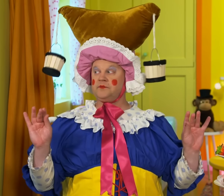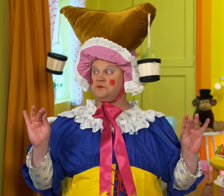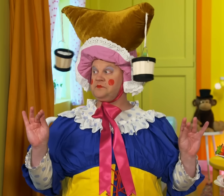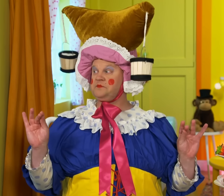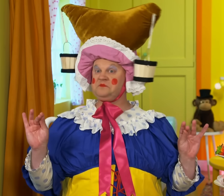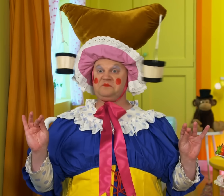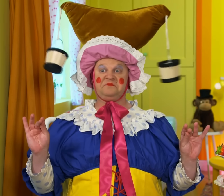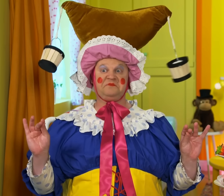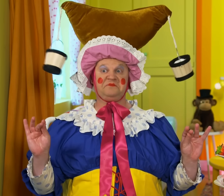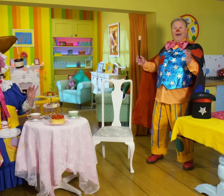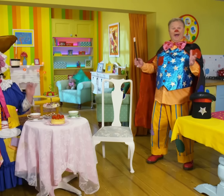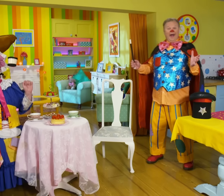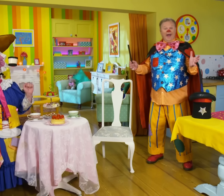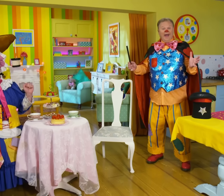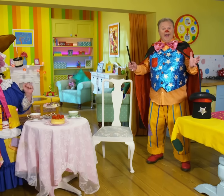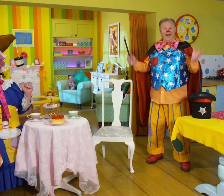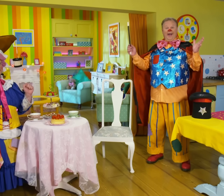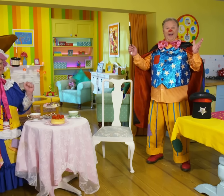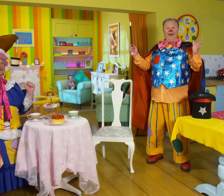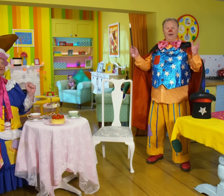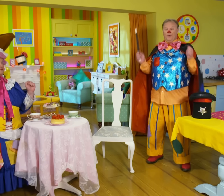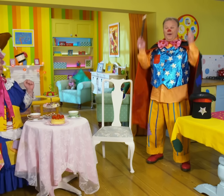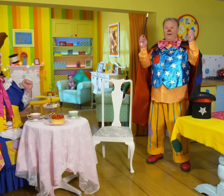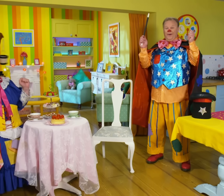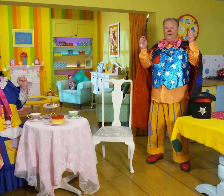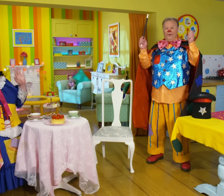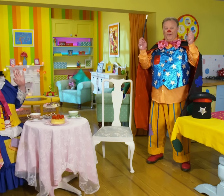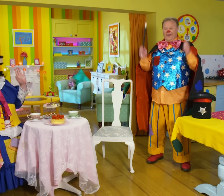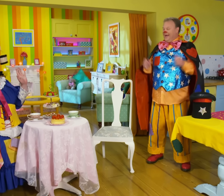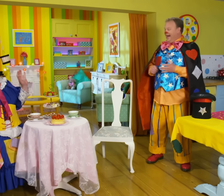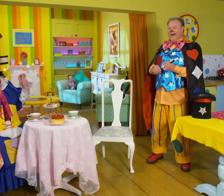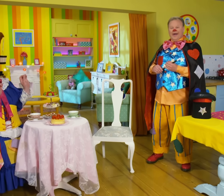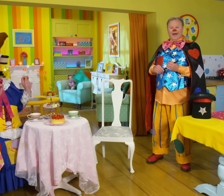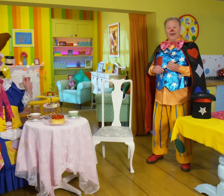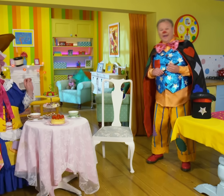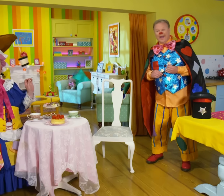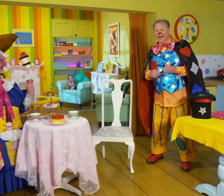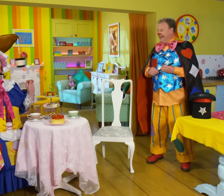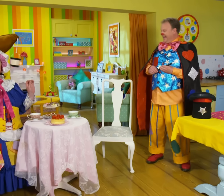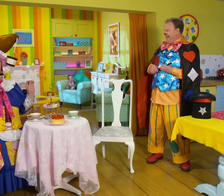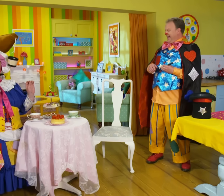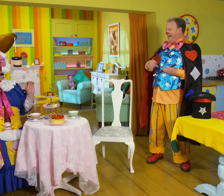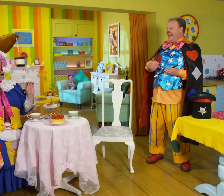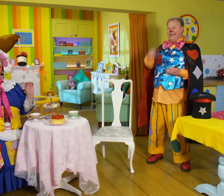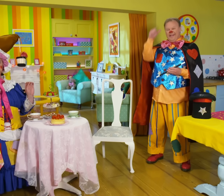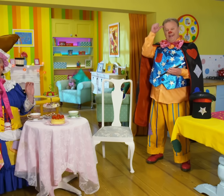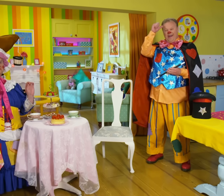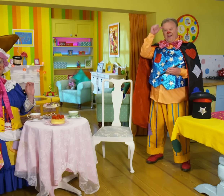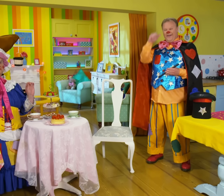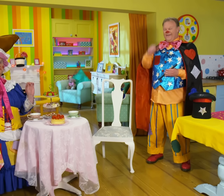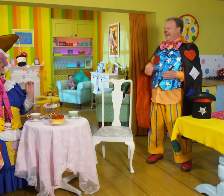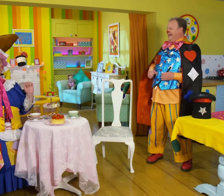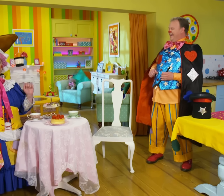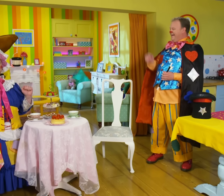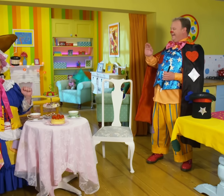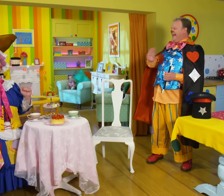Your magic trick worked, Mr. Tumble! Woohoo! It's Aunt Polly! I know! Oh,